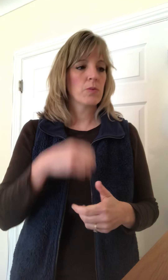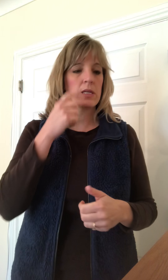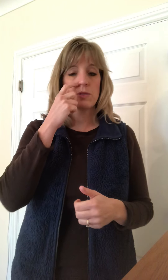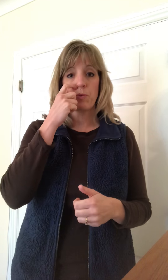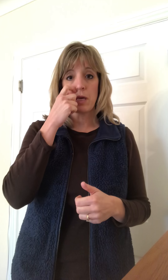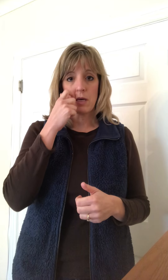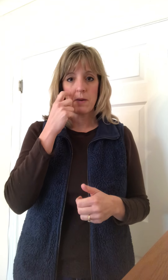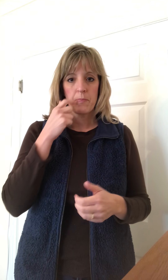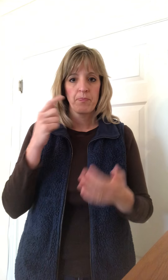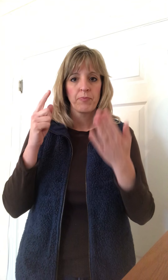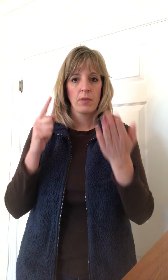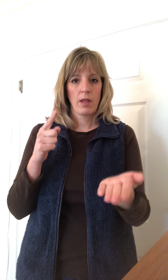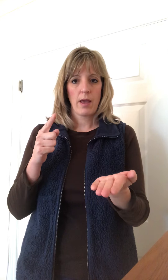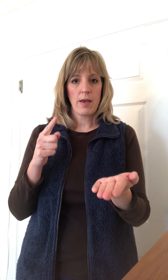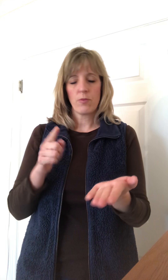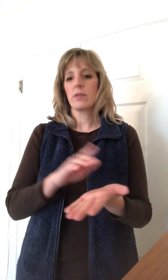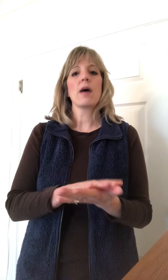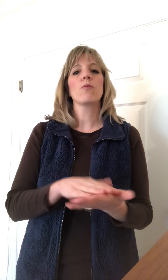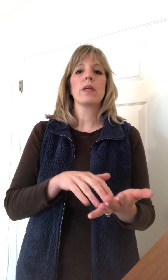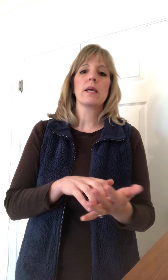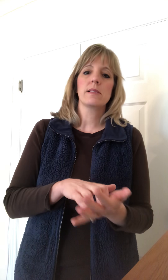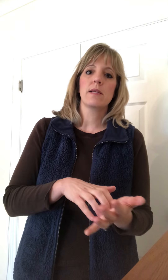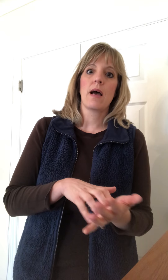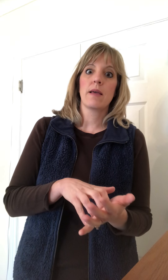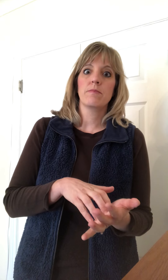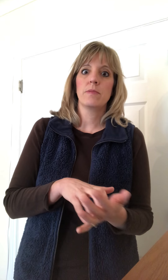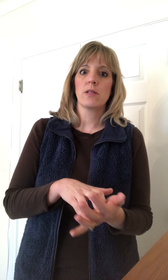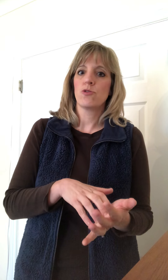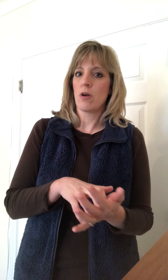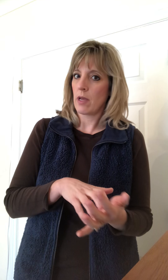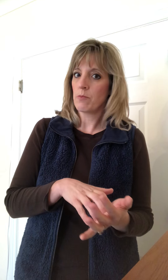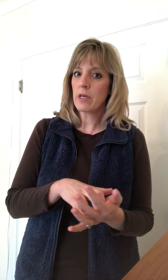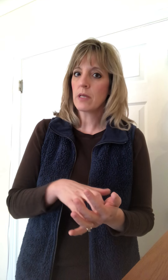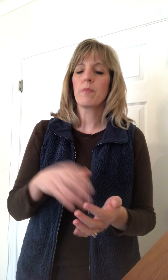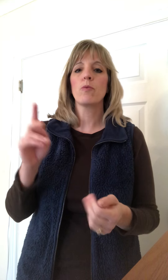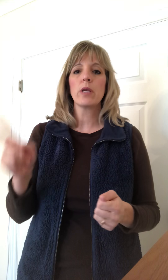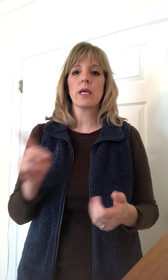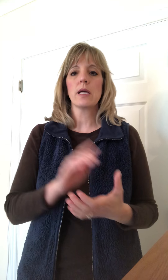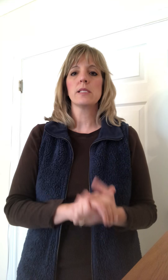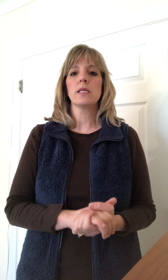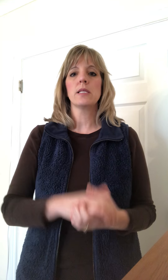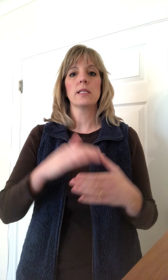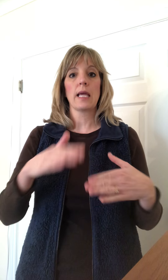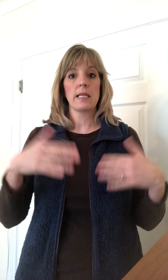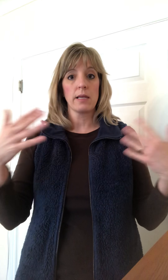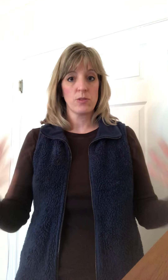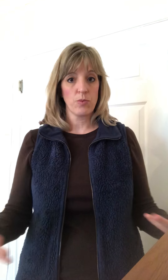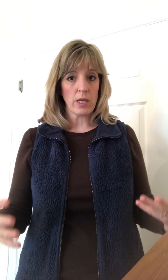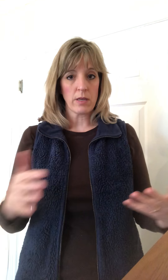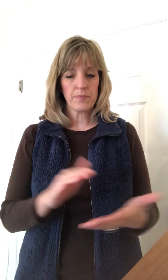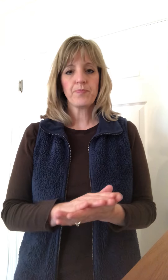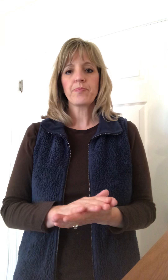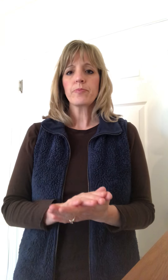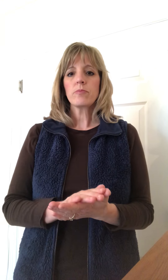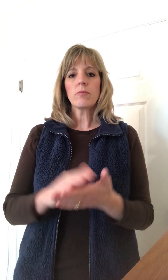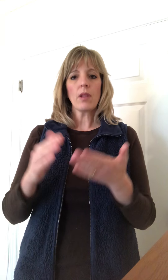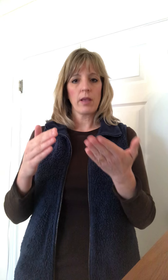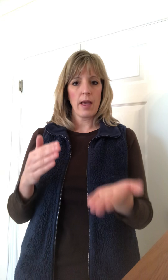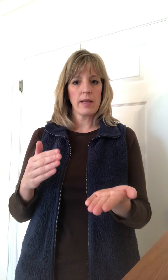is weak. Okay, not weak as in I am not strong, I'm weak, but weak as in like next week. Okay,